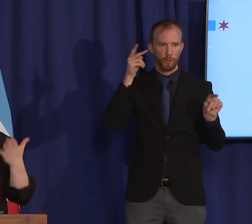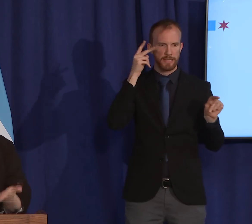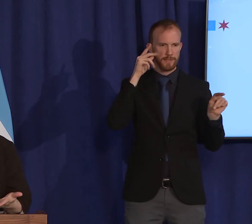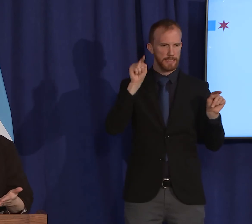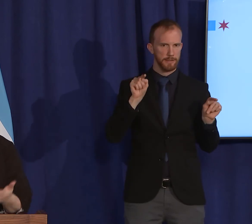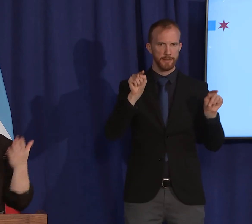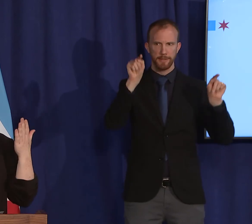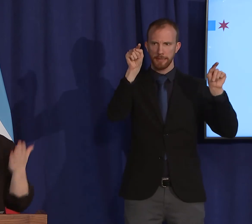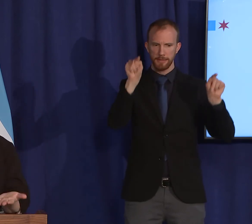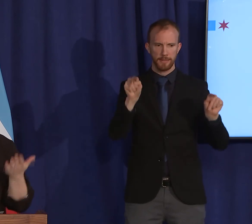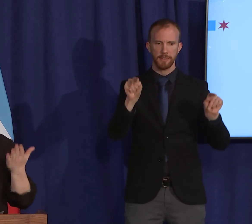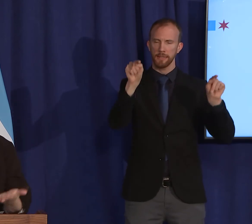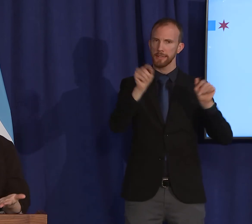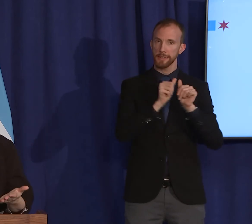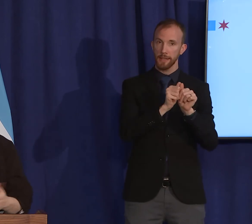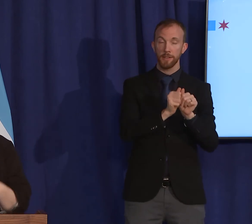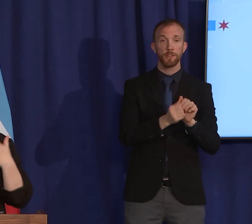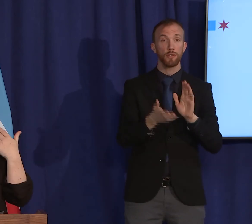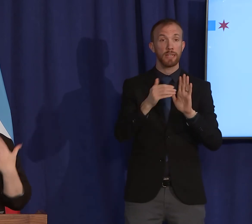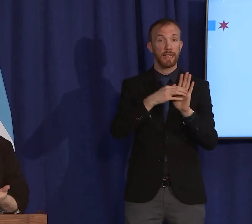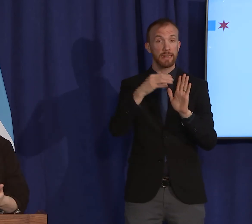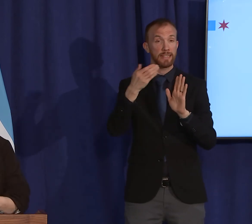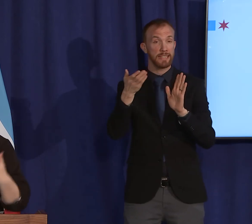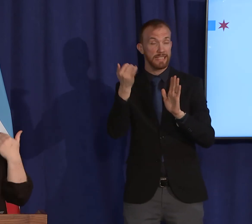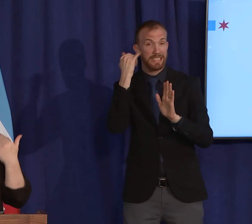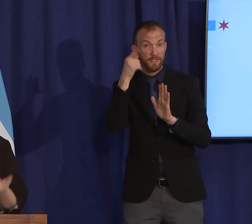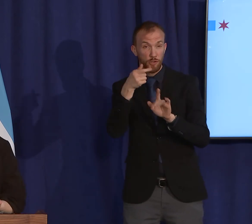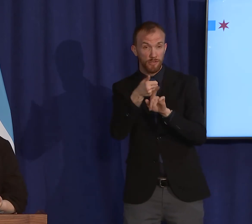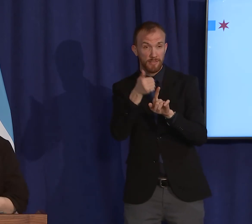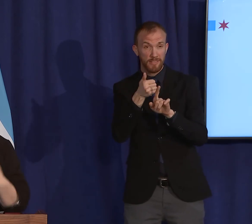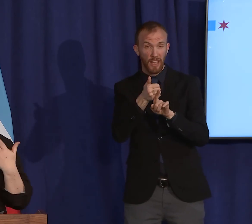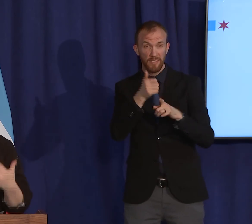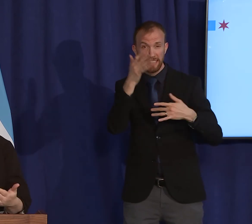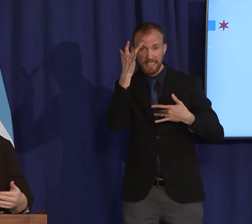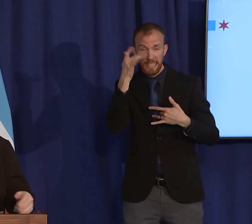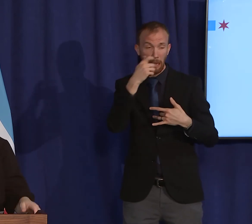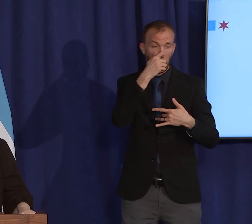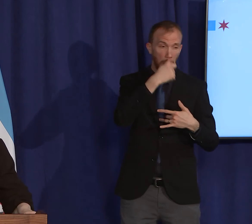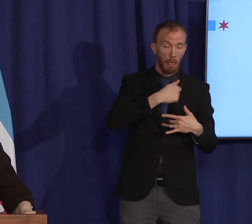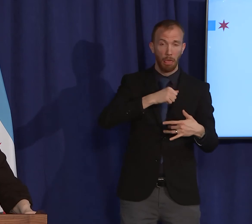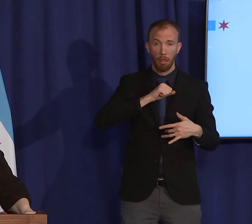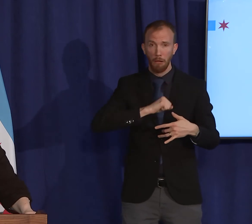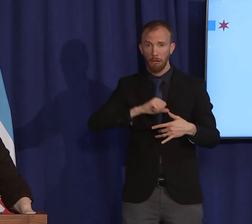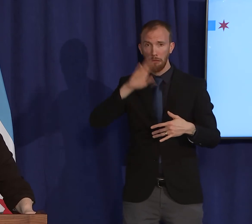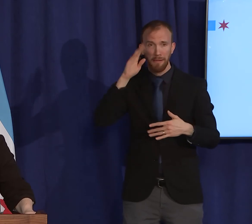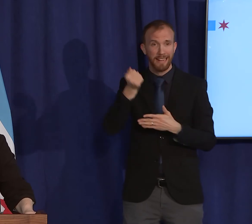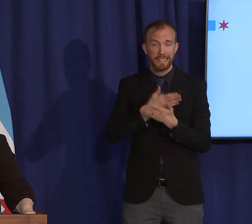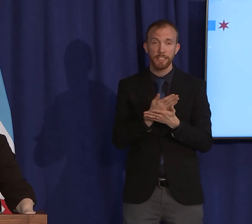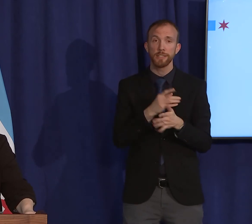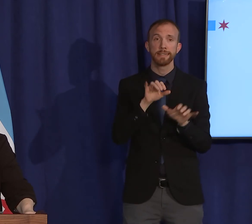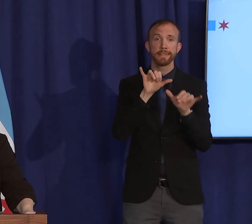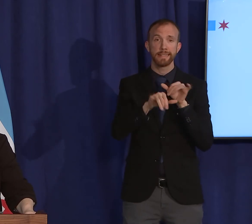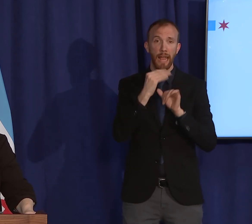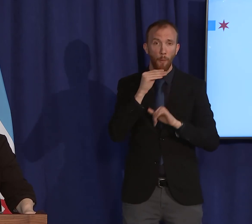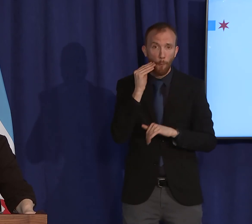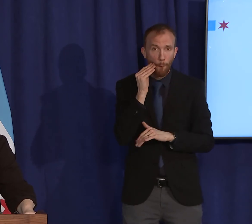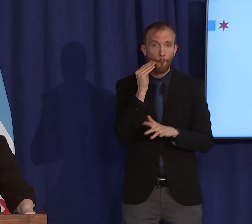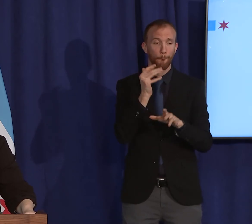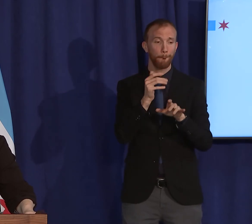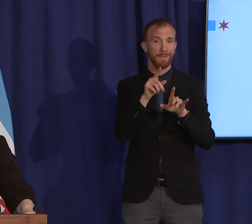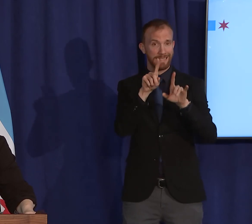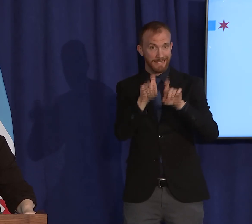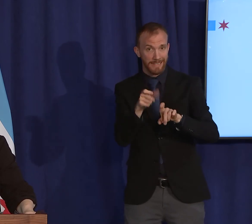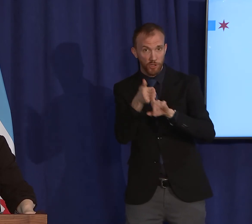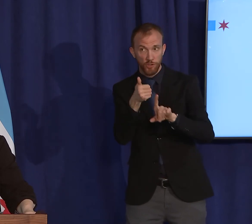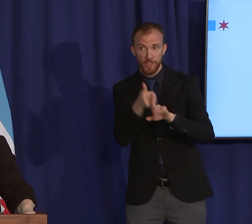having cases, a reminder, if you have symptoms of COVID, you need to stay home, you need to get tested. None of that has changed. And so this is